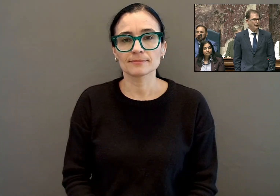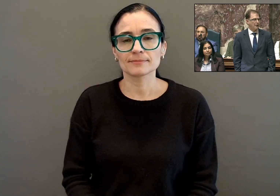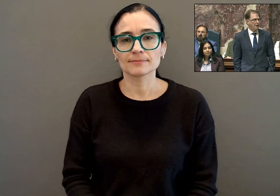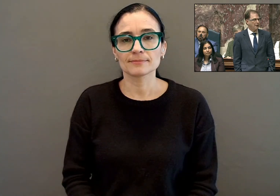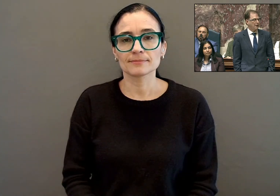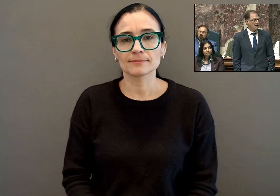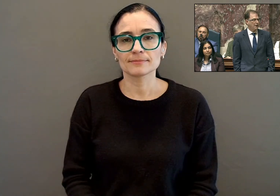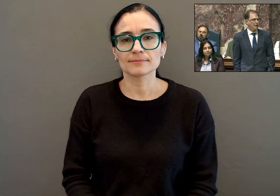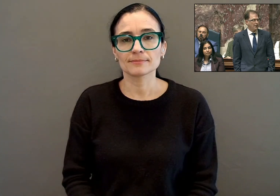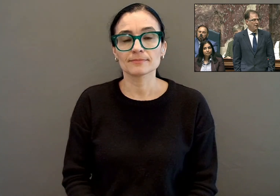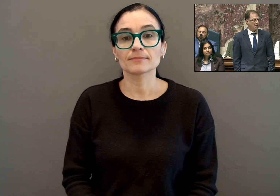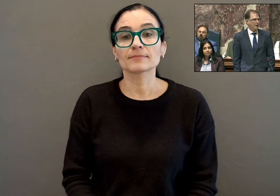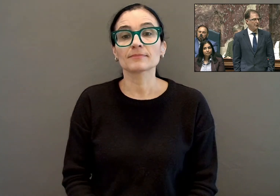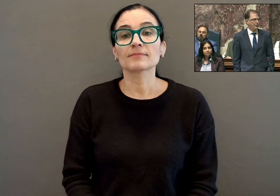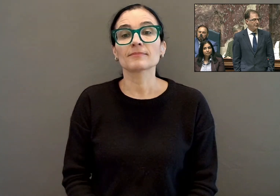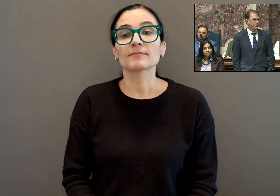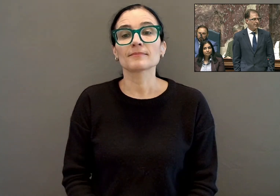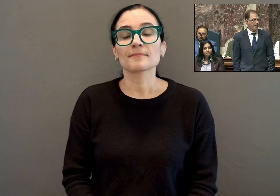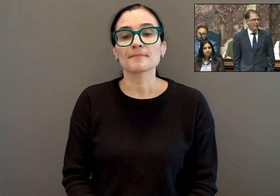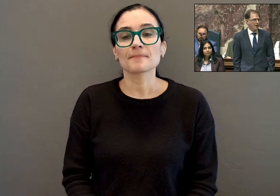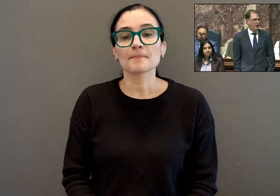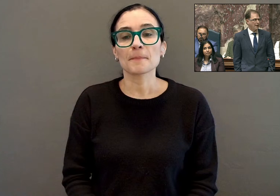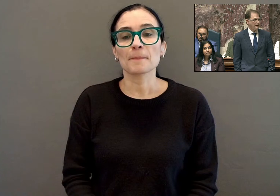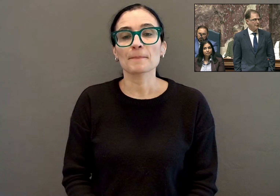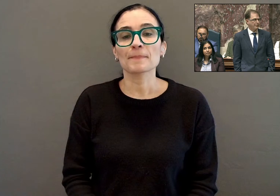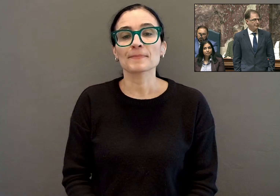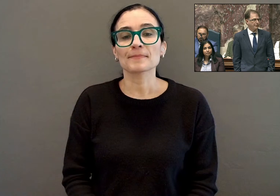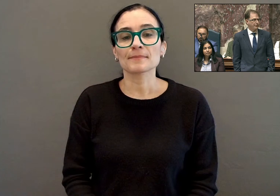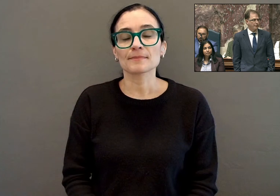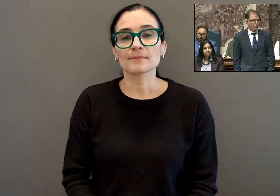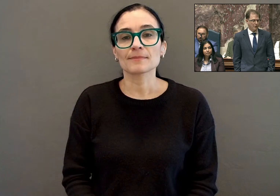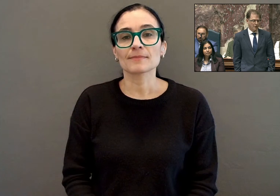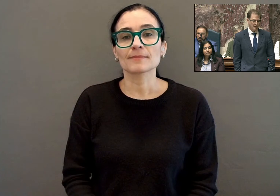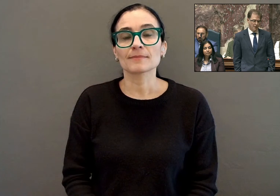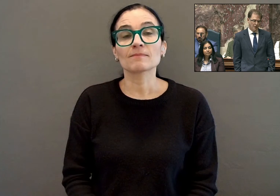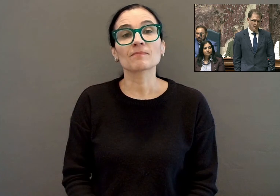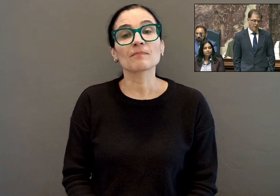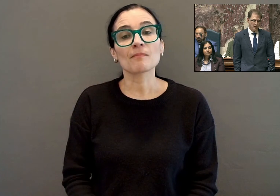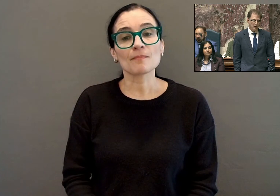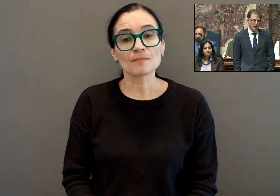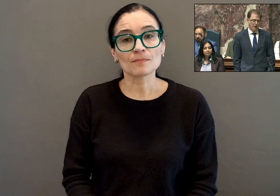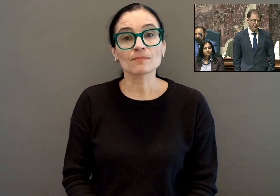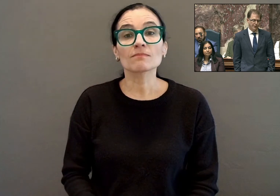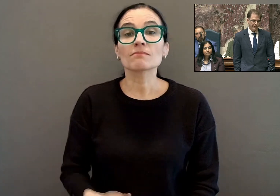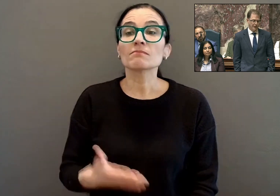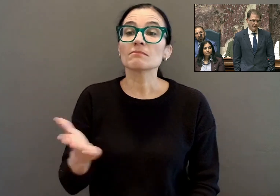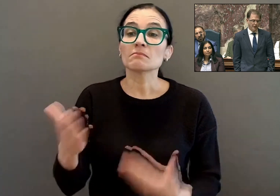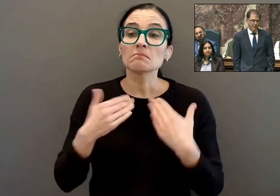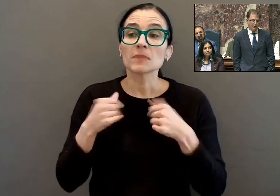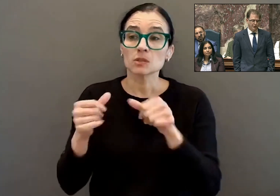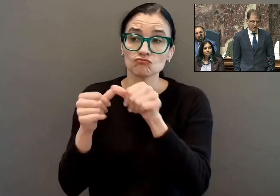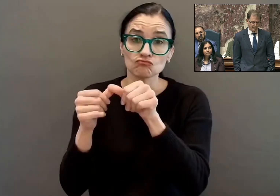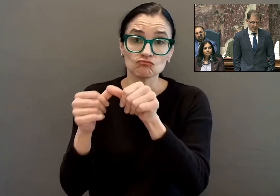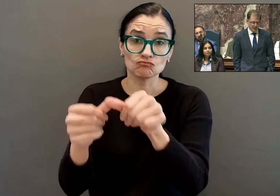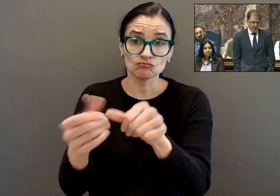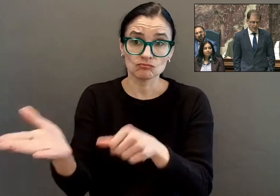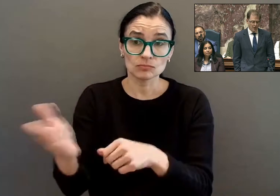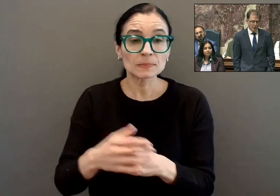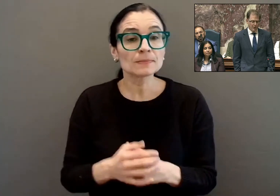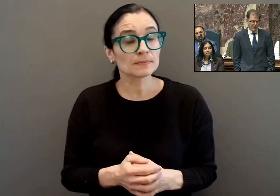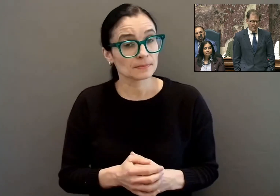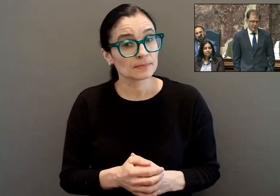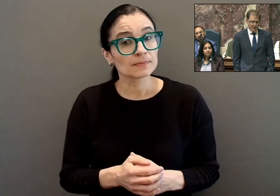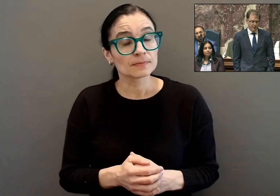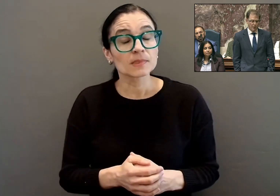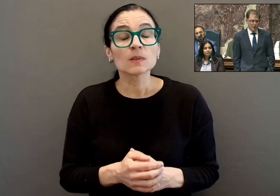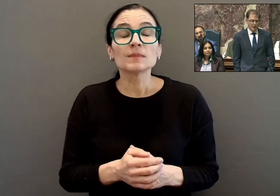Second. Minister will continue. Well, Honourable Speaker, in British Columbia,